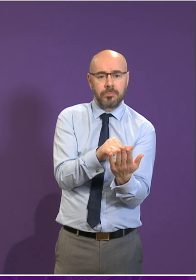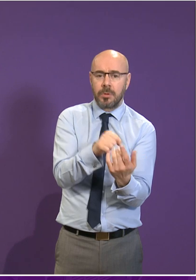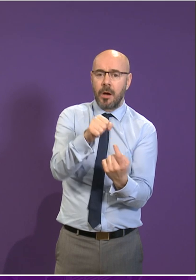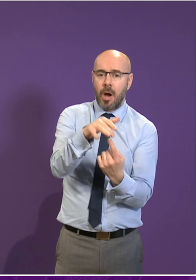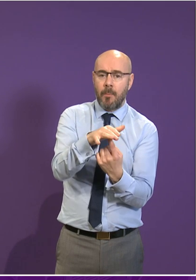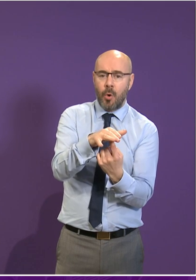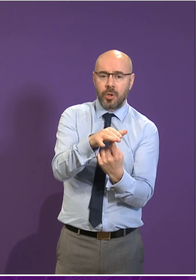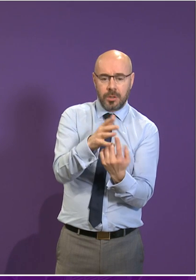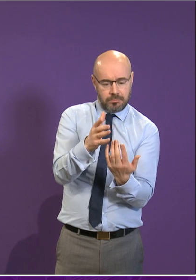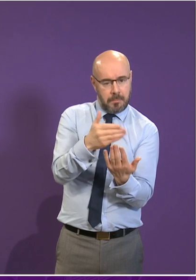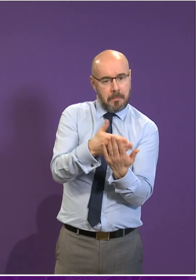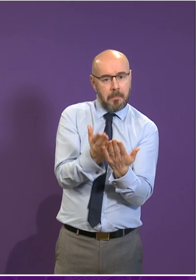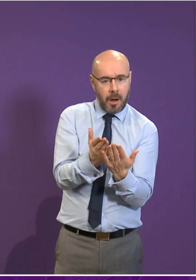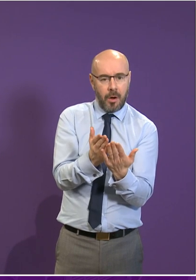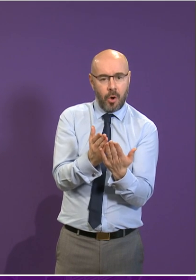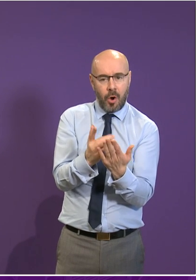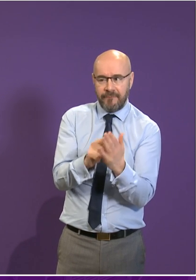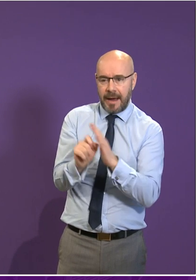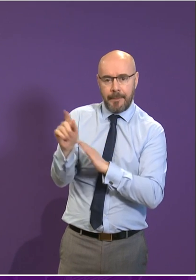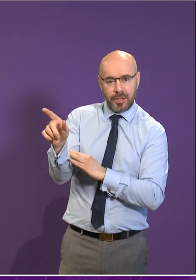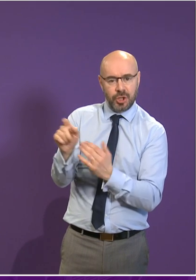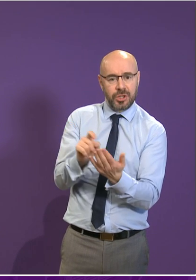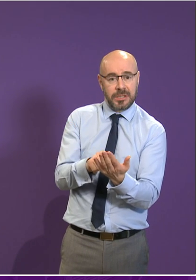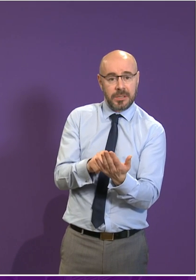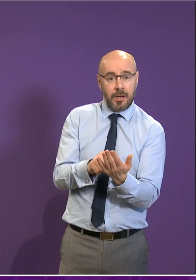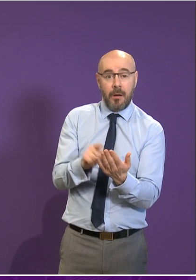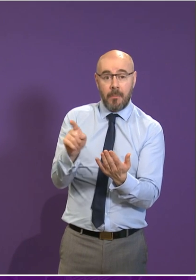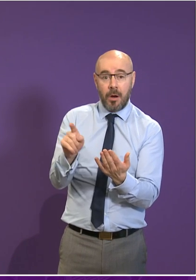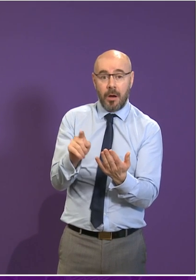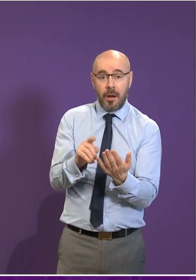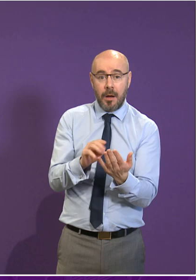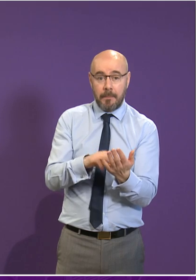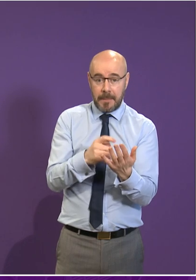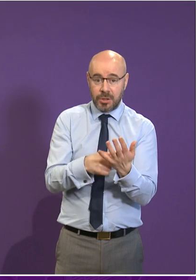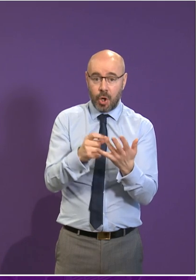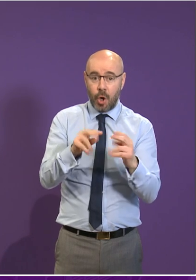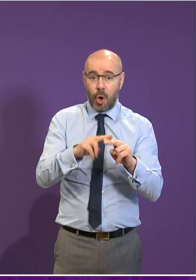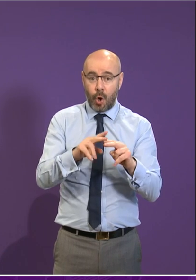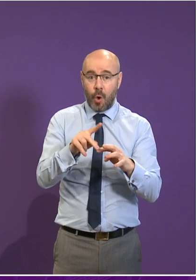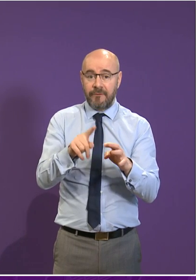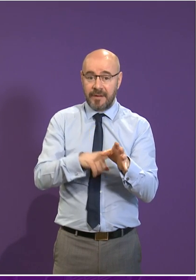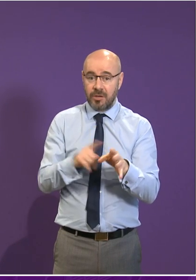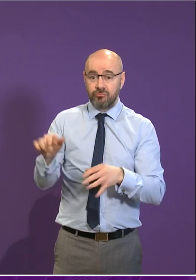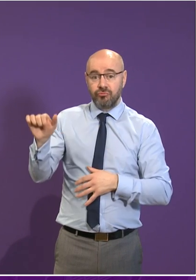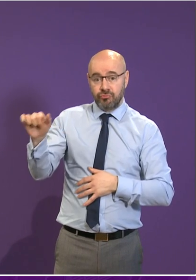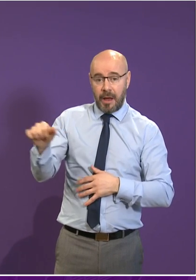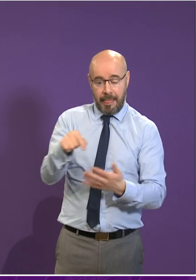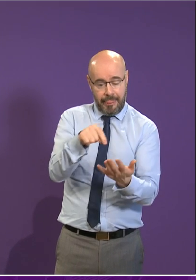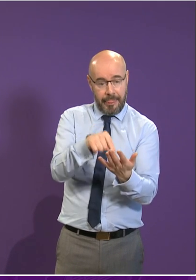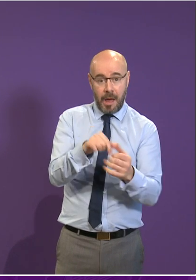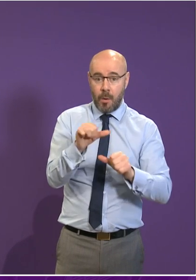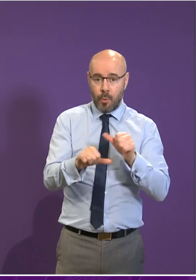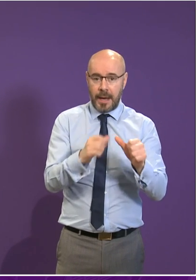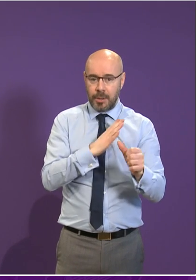in admissions. But Mr Coffey's very correct to say that that should be done in a very transparent way. There is no point